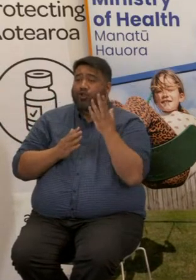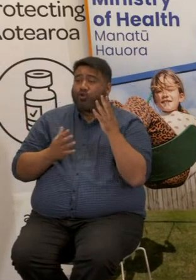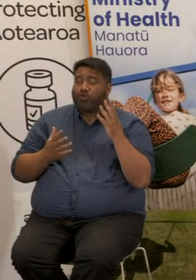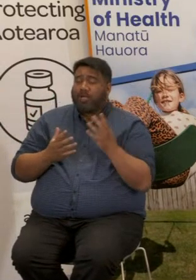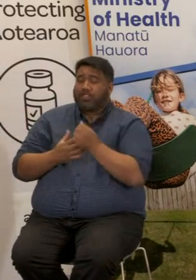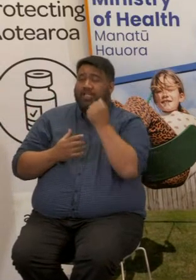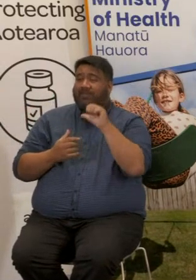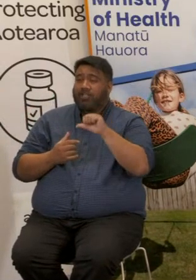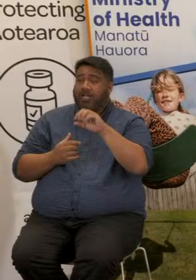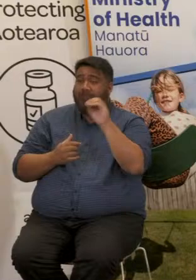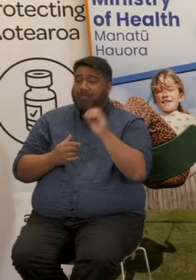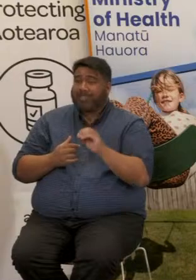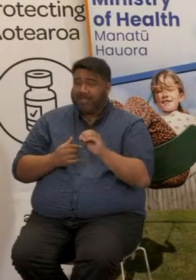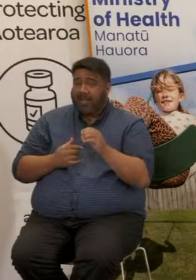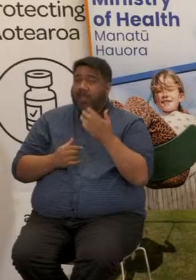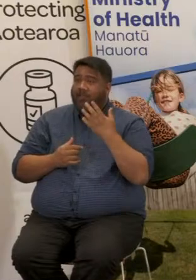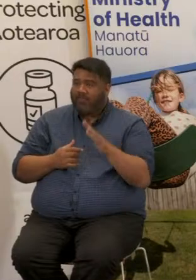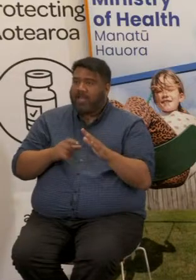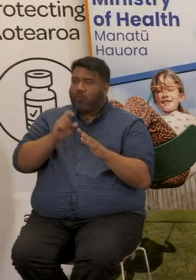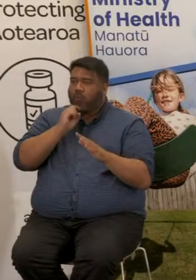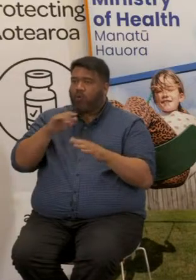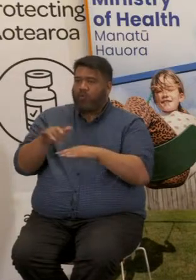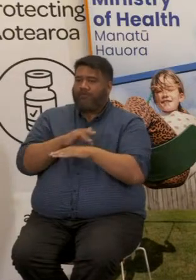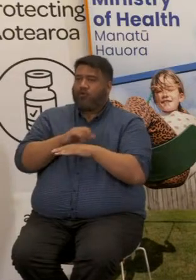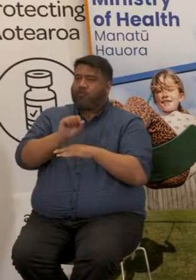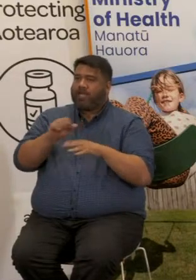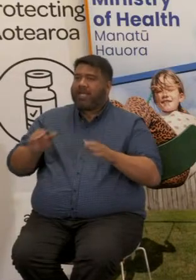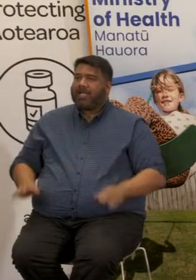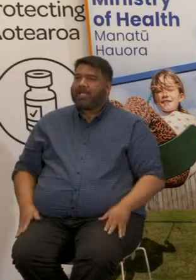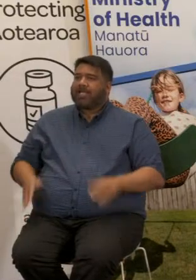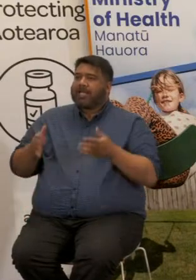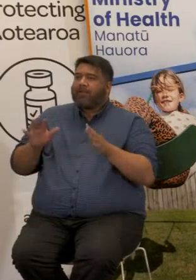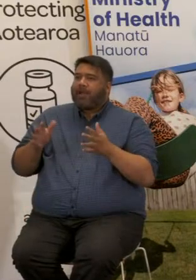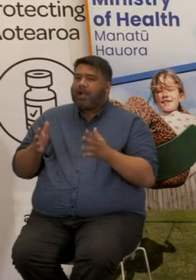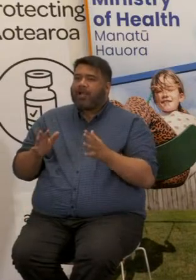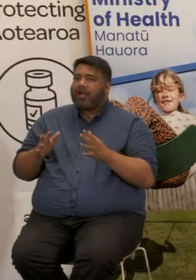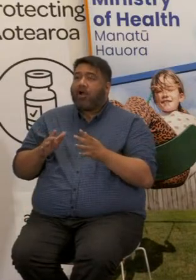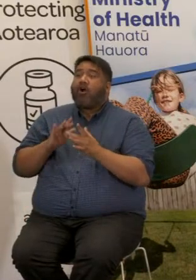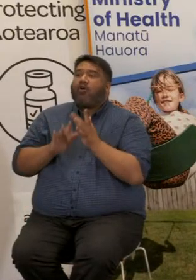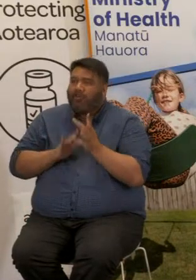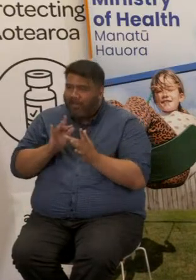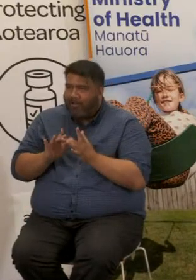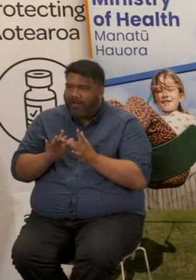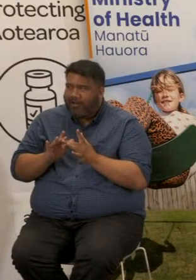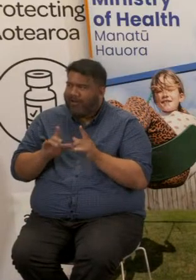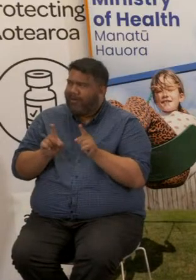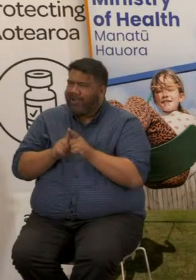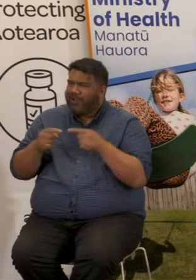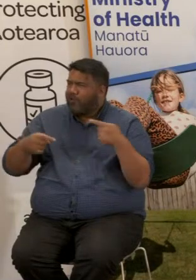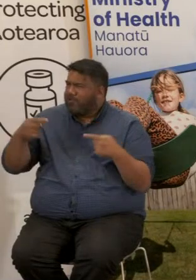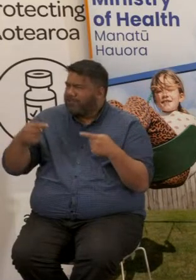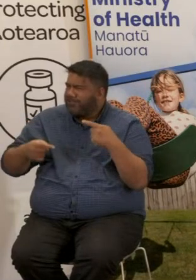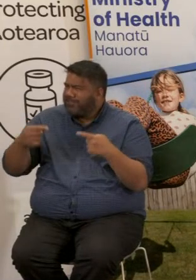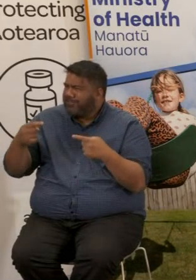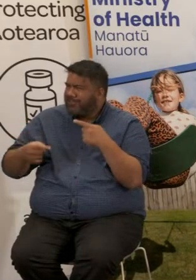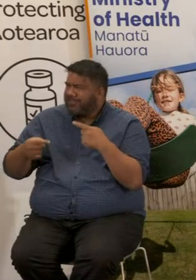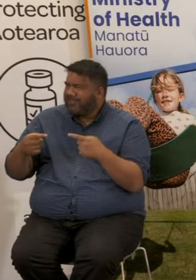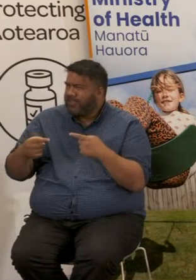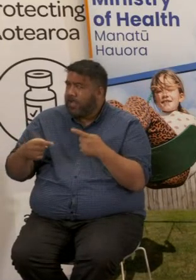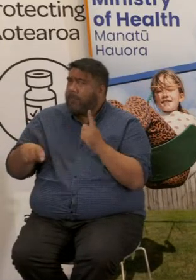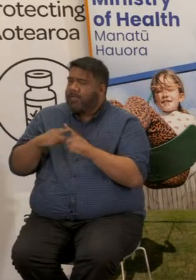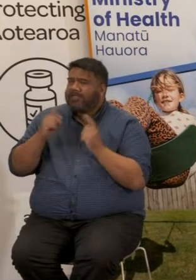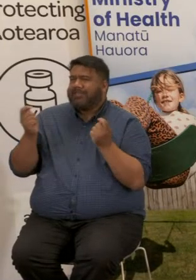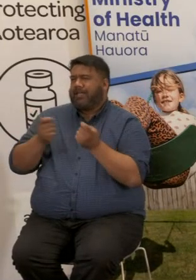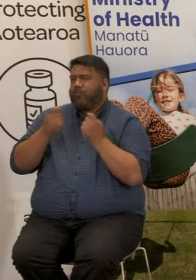and then perform their kapahaka set online as a live stream, as a national competition. So they're looking to really embrace the sense of celebration